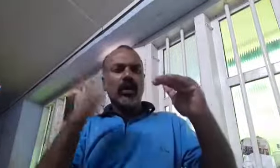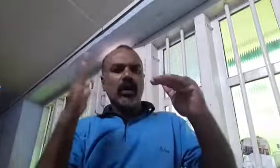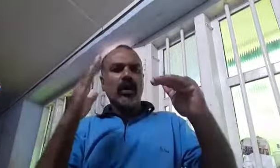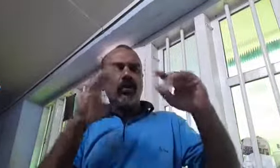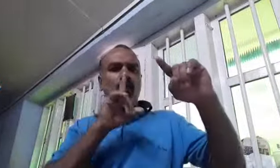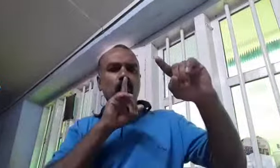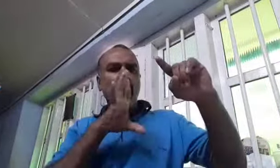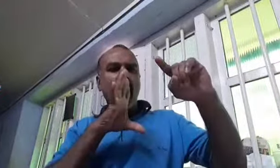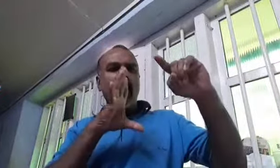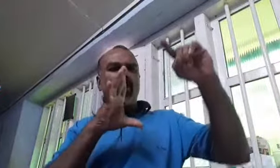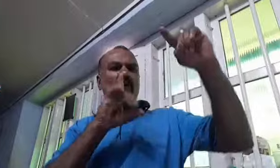Oh